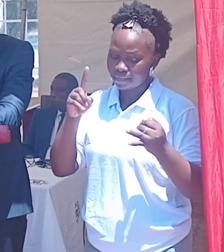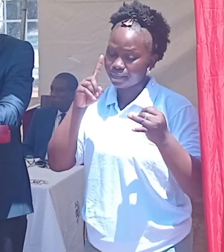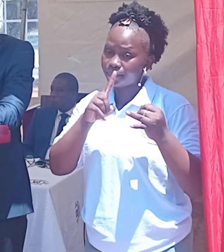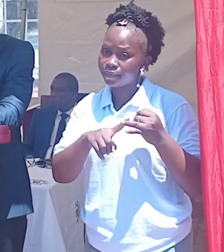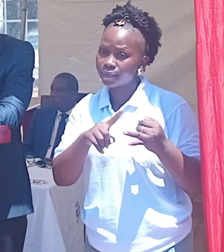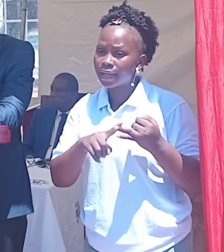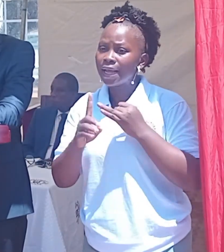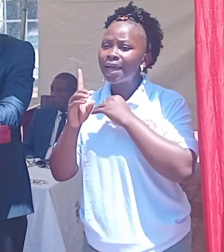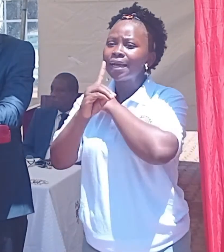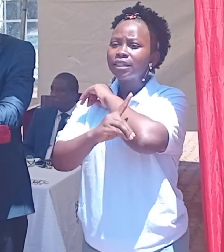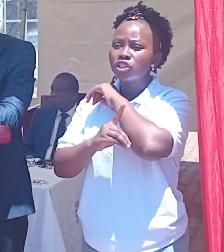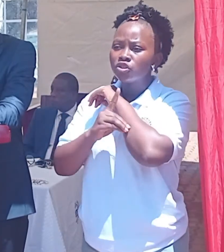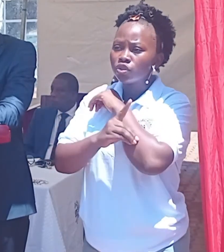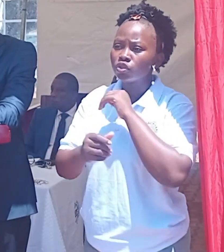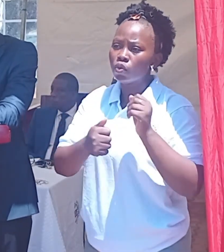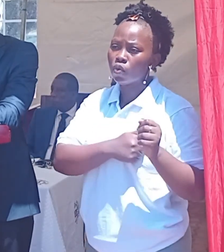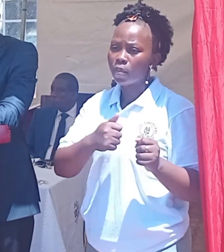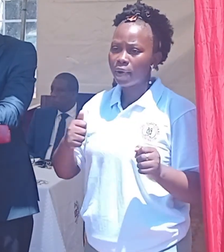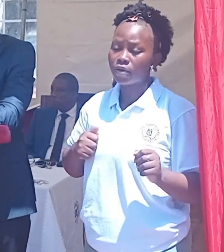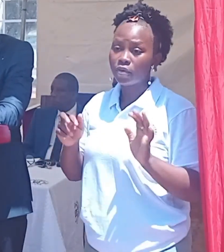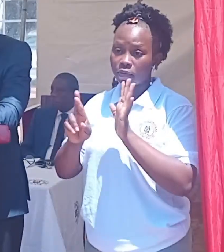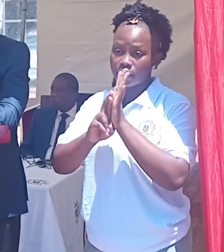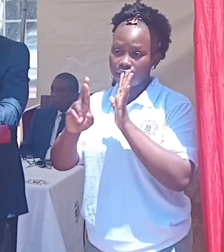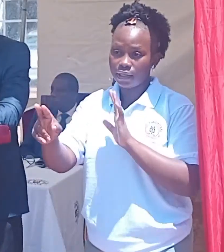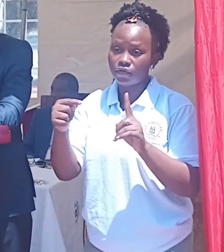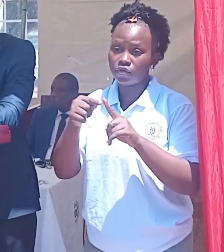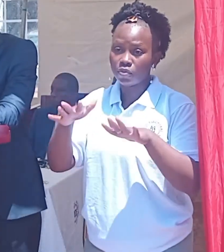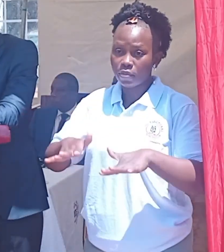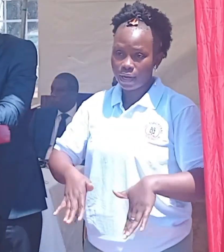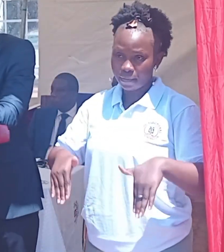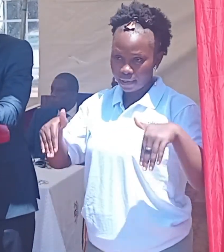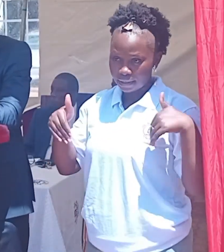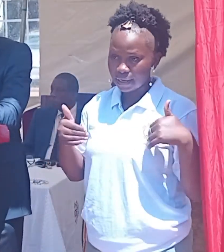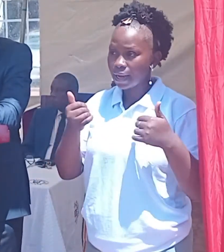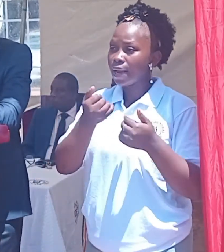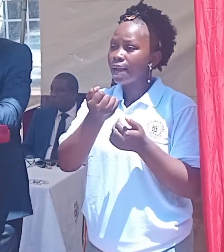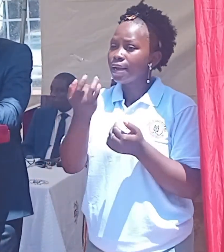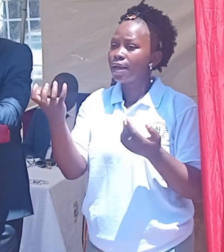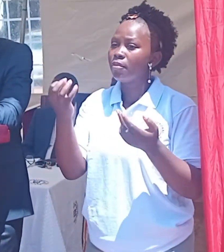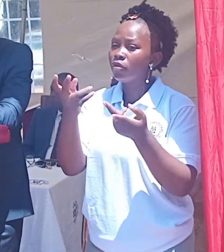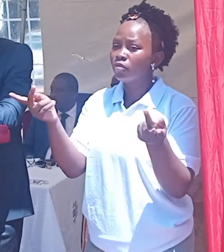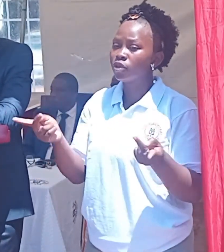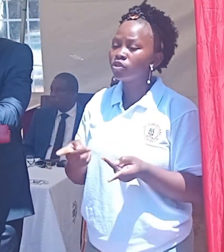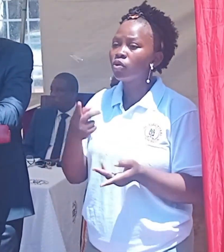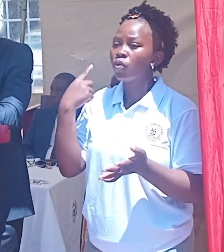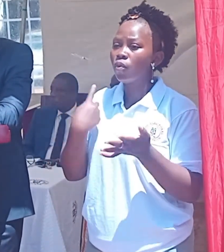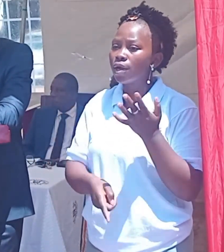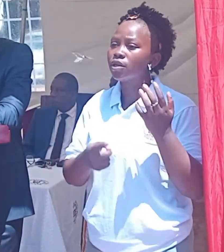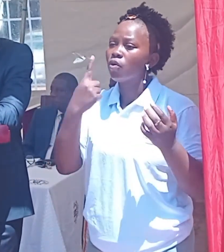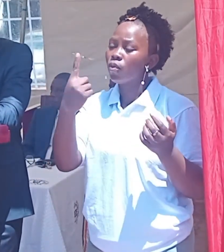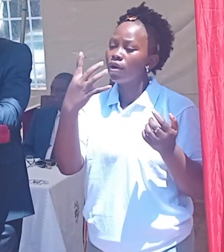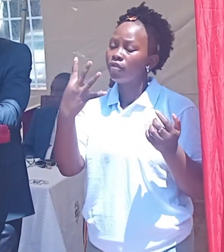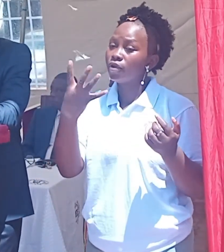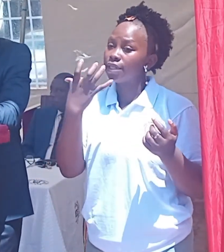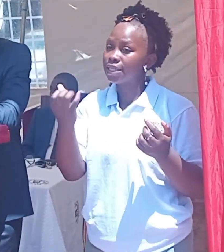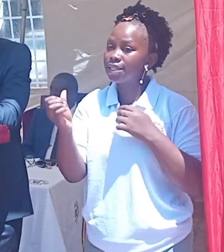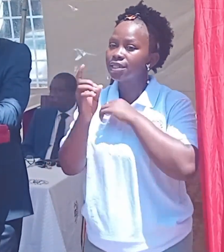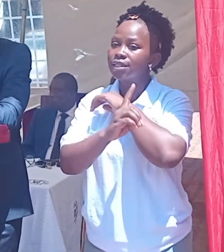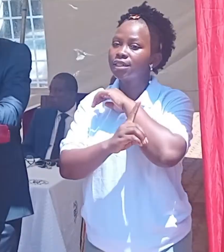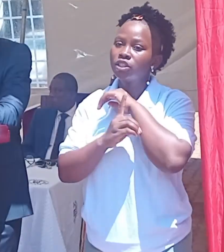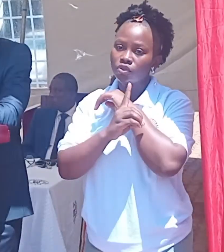Secondly, district woman representative to parliament. The number of positions are 146